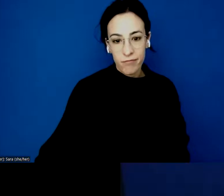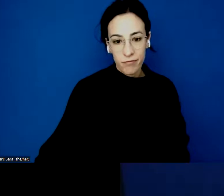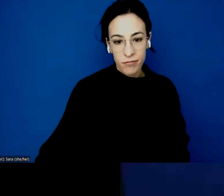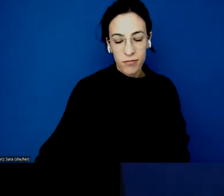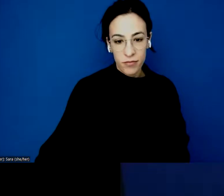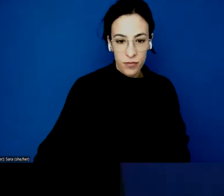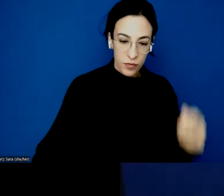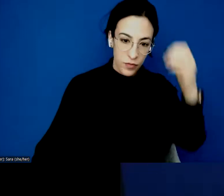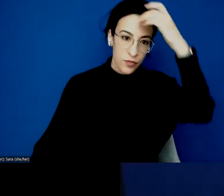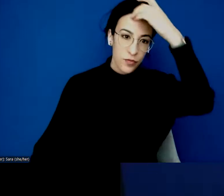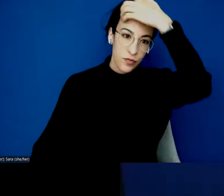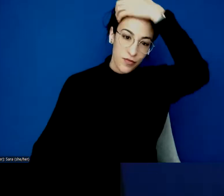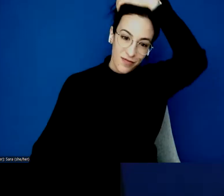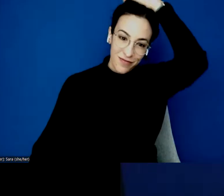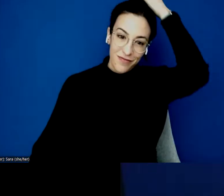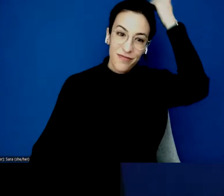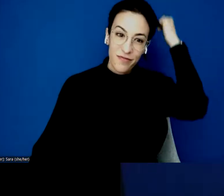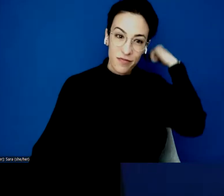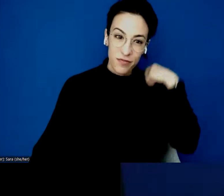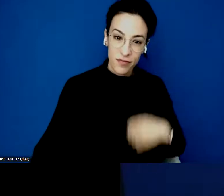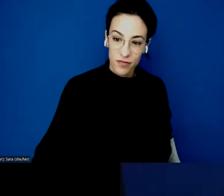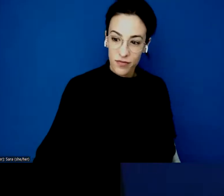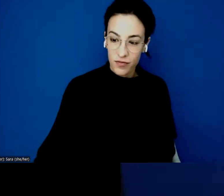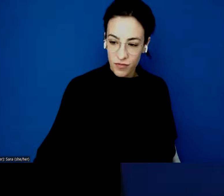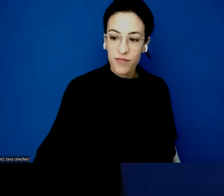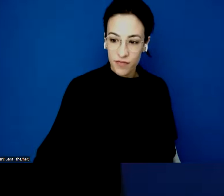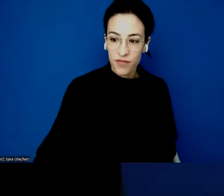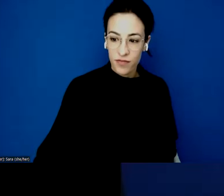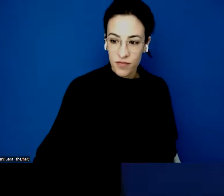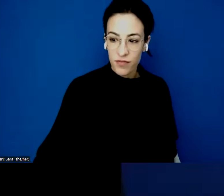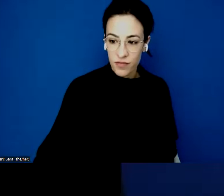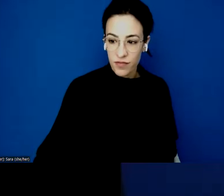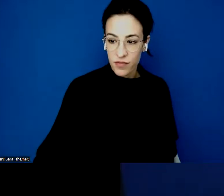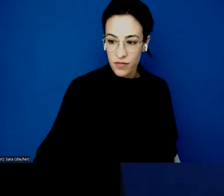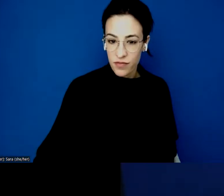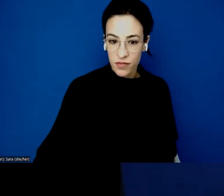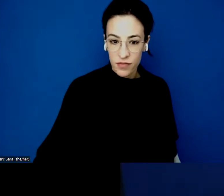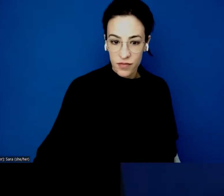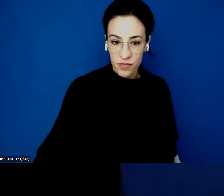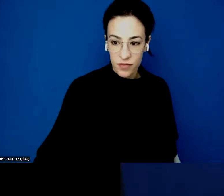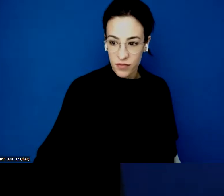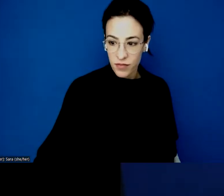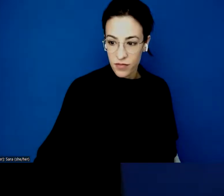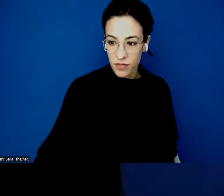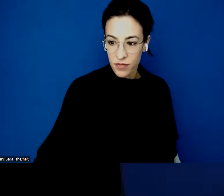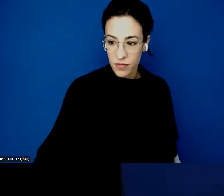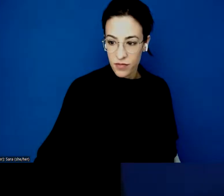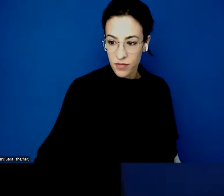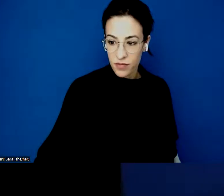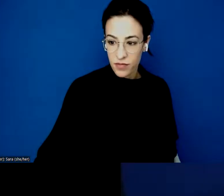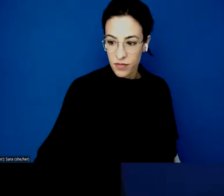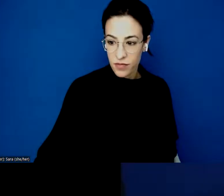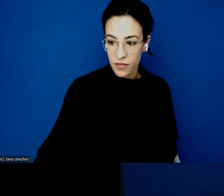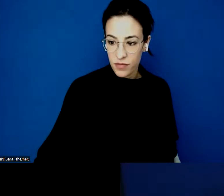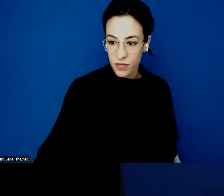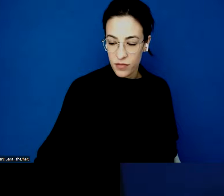then they're not pulling, everybody else in the hotel is using the Wi-Fi or wherever he's at, Right. downloading it. So I do wonder if that hotspot,